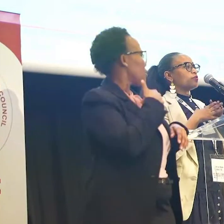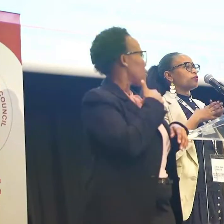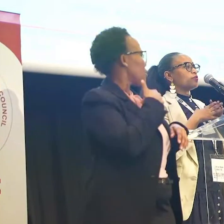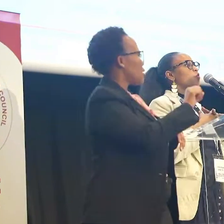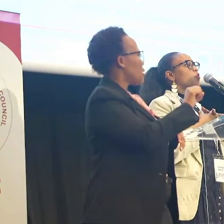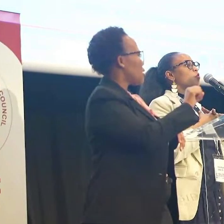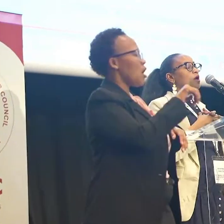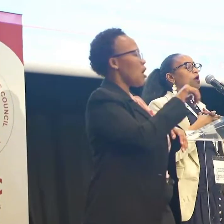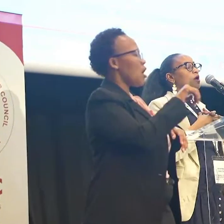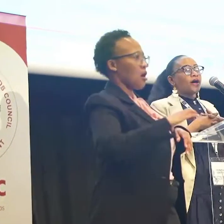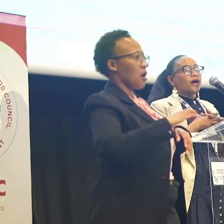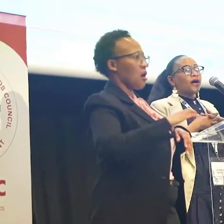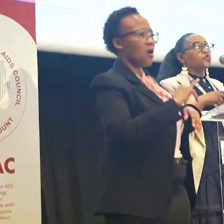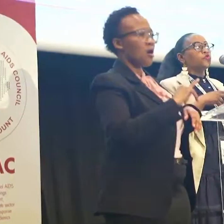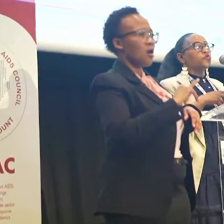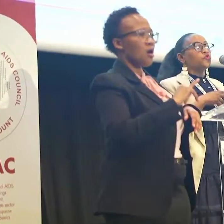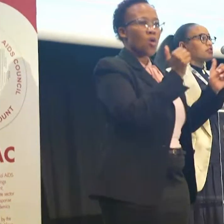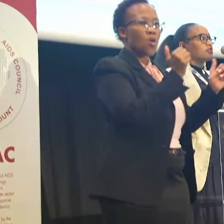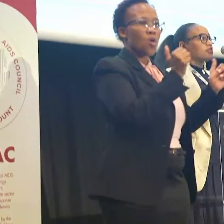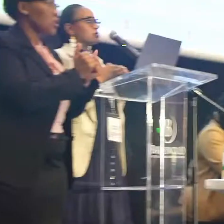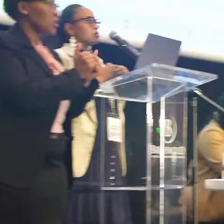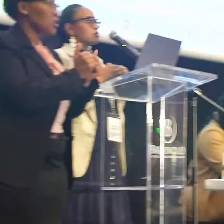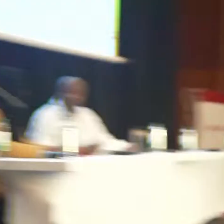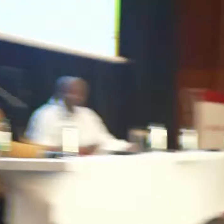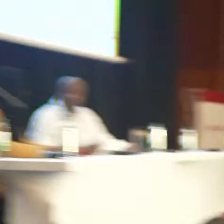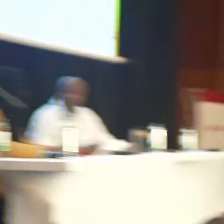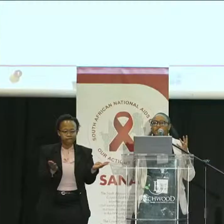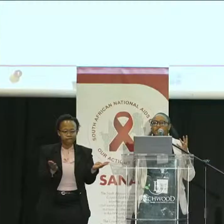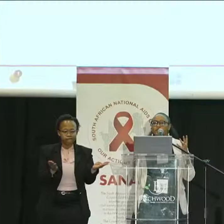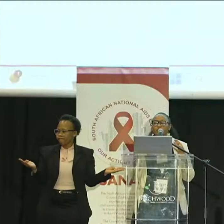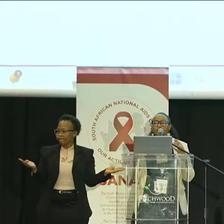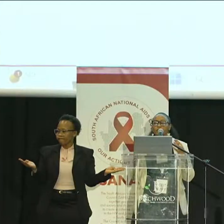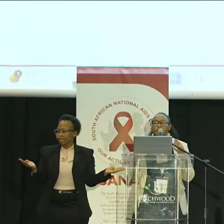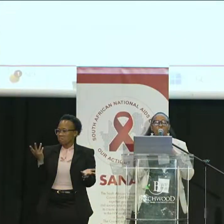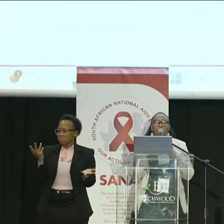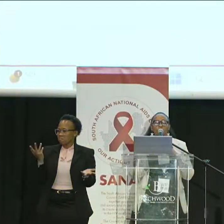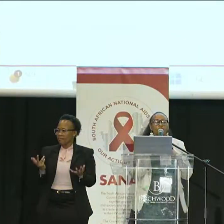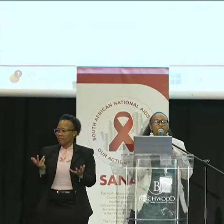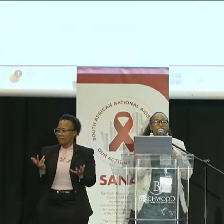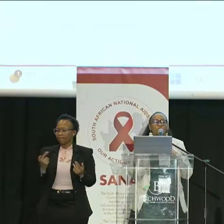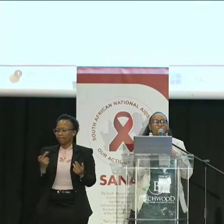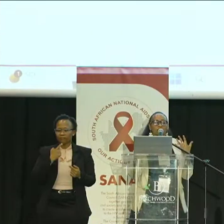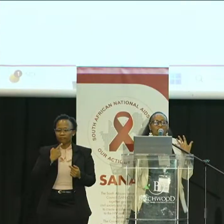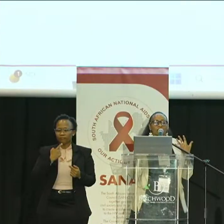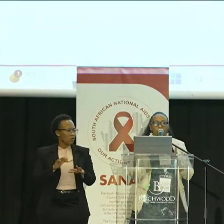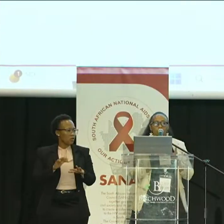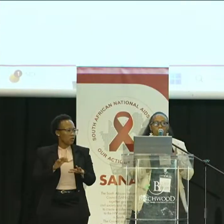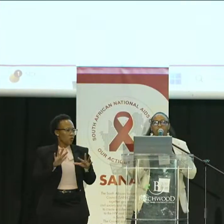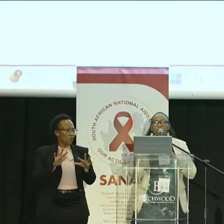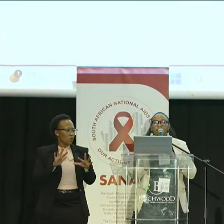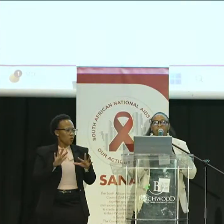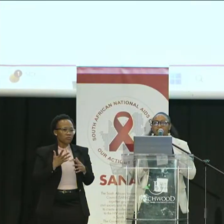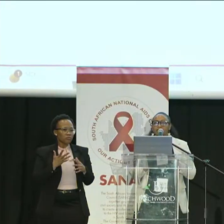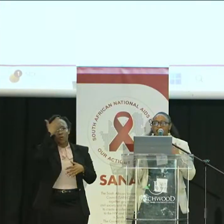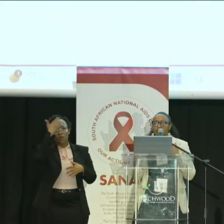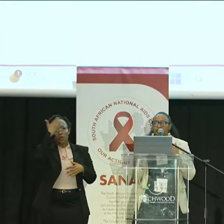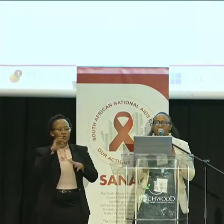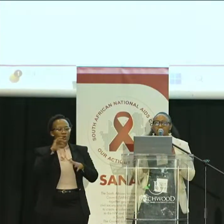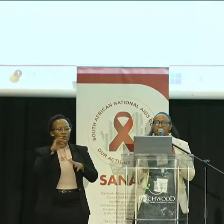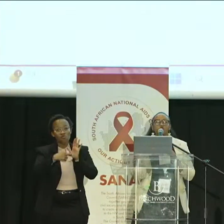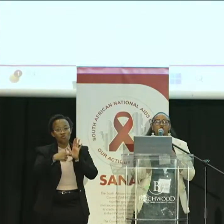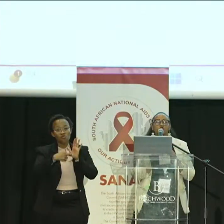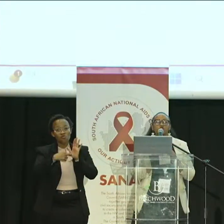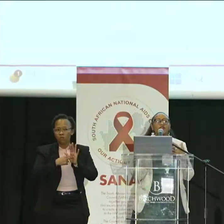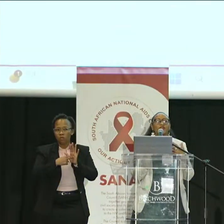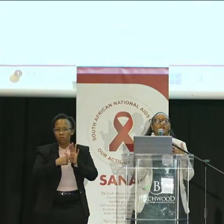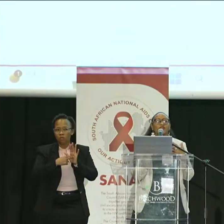the room who do not or are familiar with what our role and mandate at SANAC is,